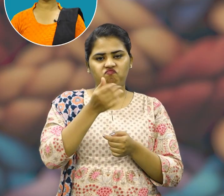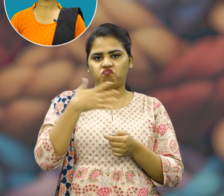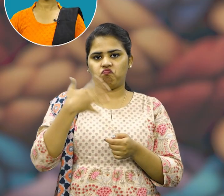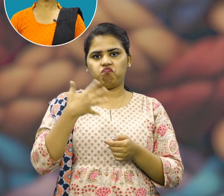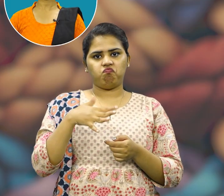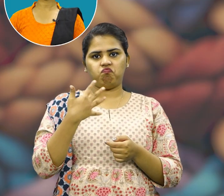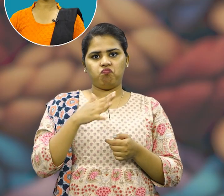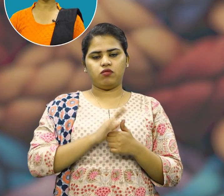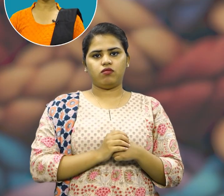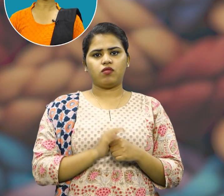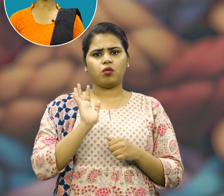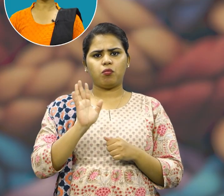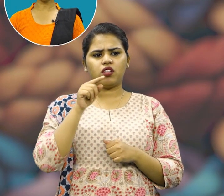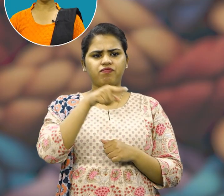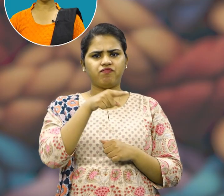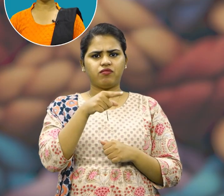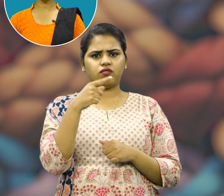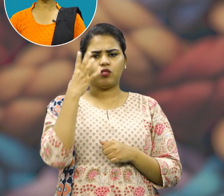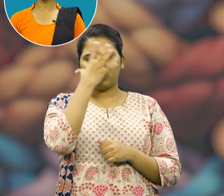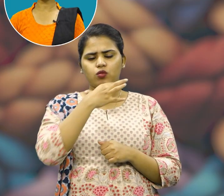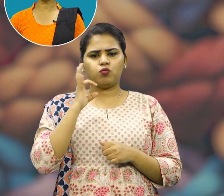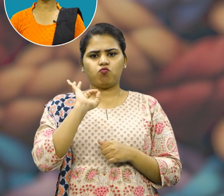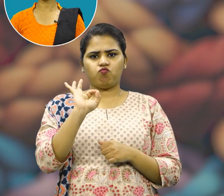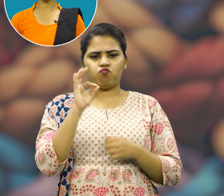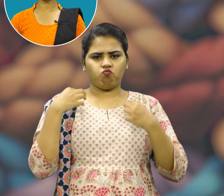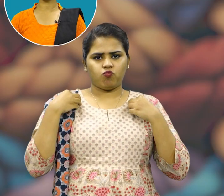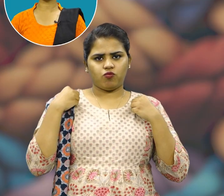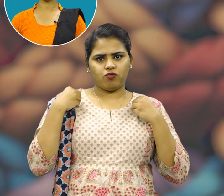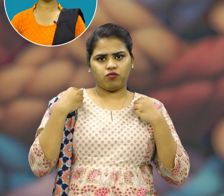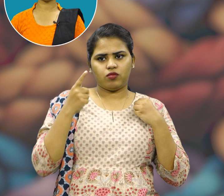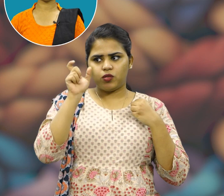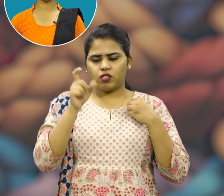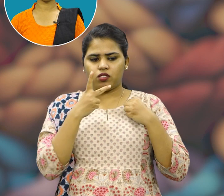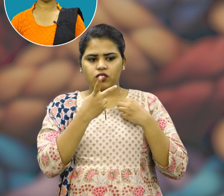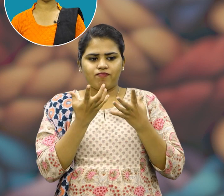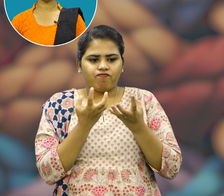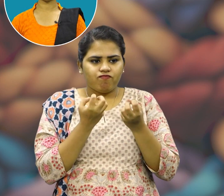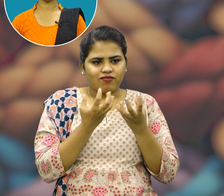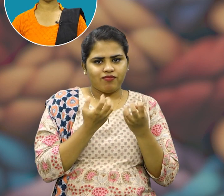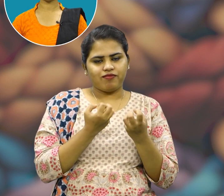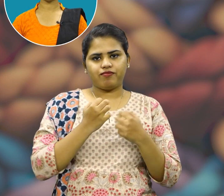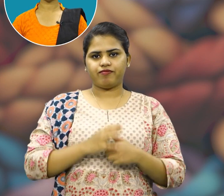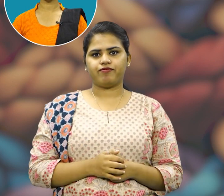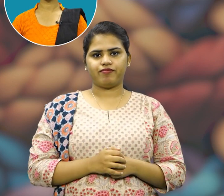but its beautiful texture fascinated everybody.